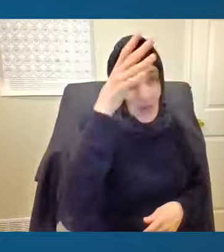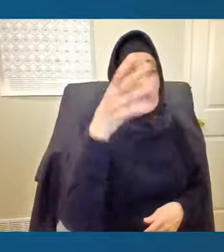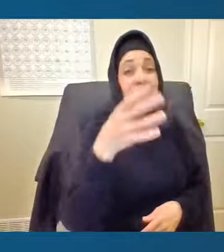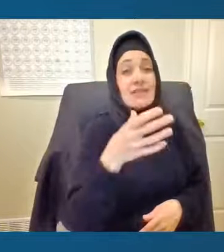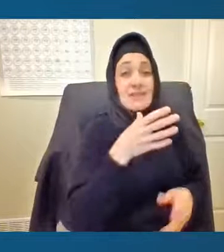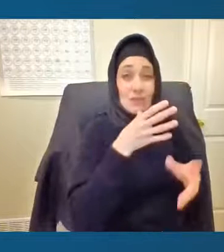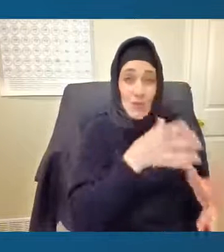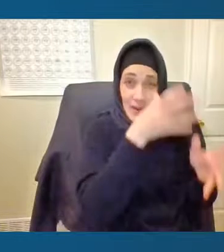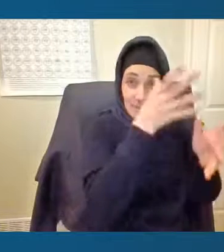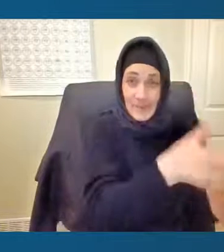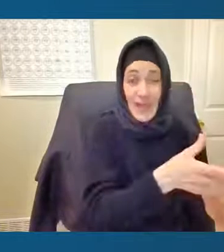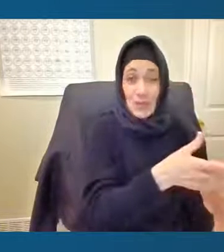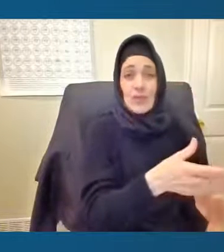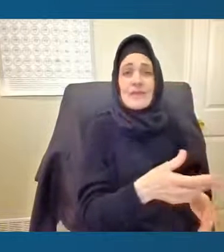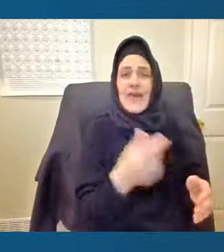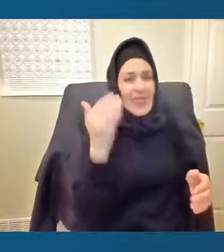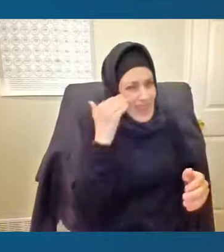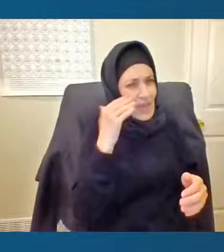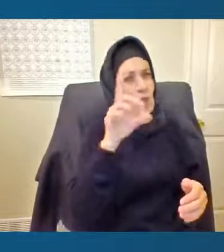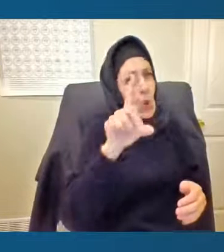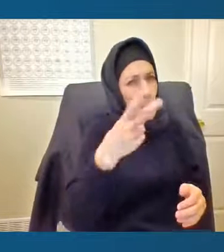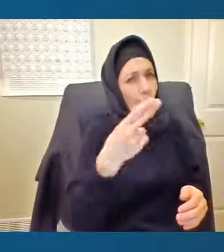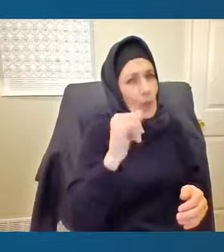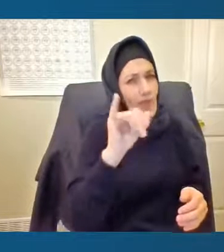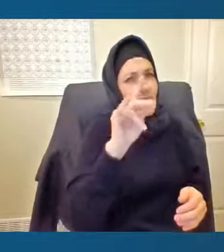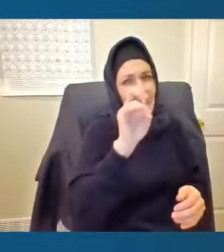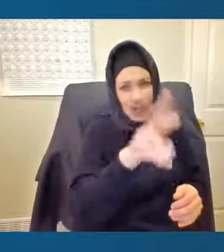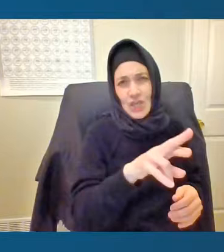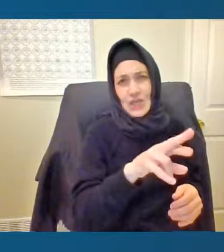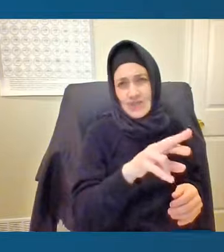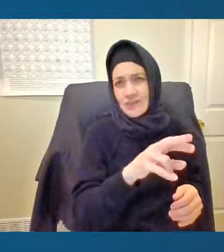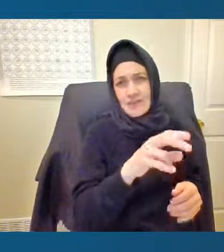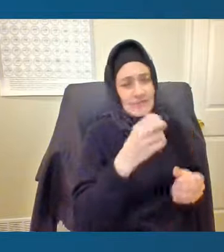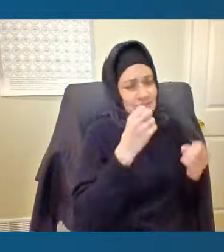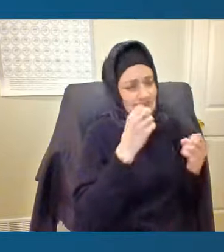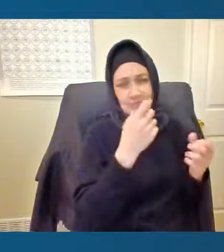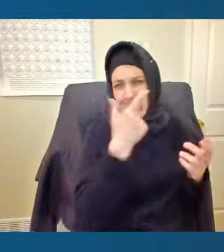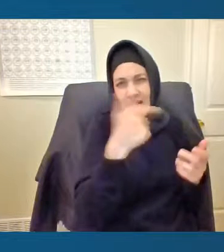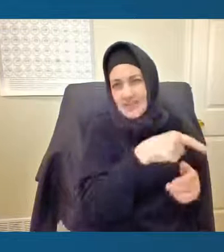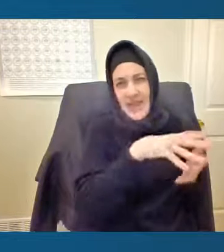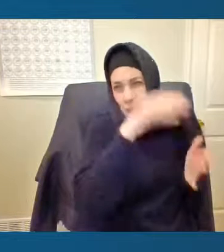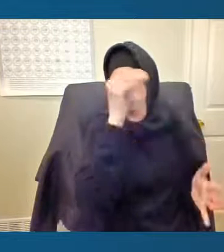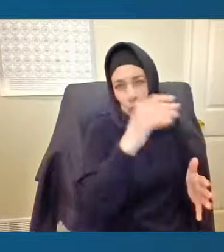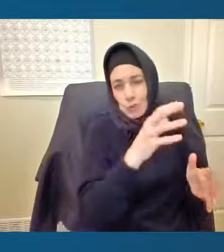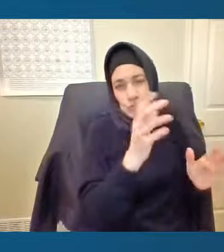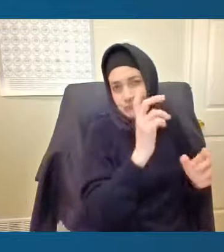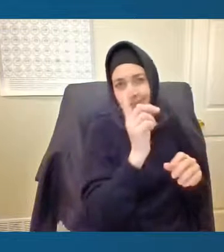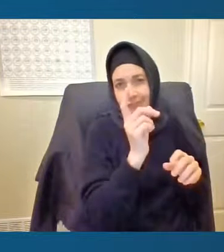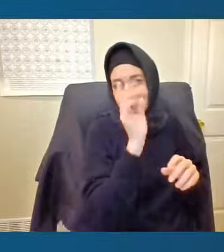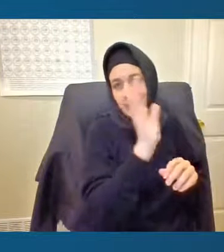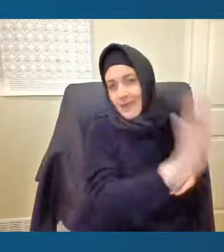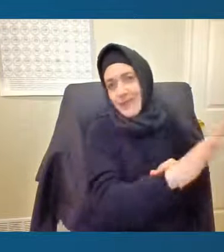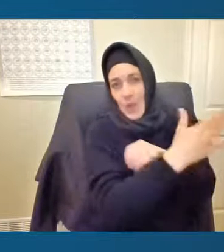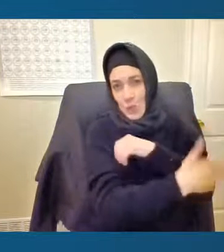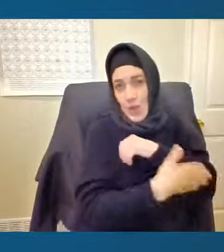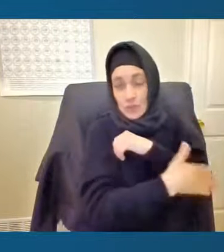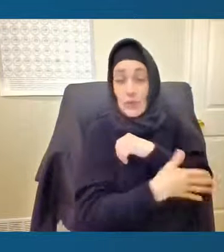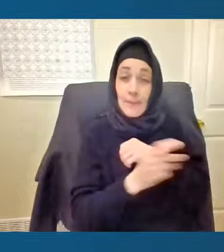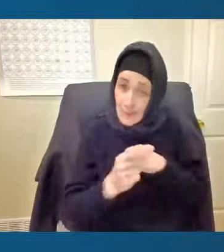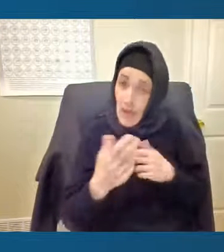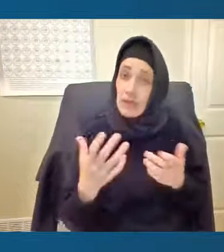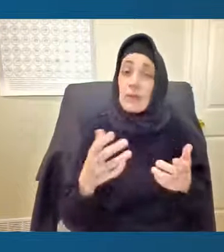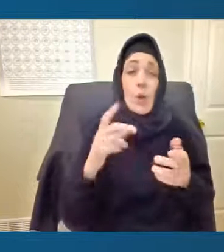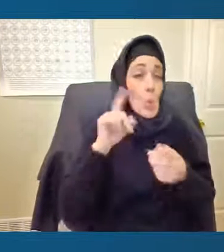from the balad for a long time, right? But I wanted to talk about dhikr for us, man, because those long drives to work and from work and here and